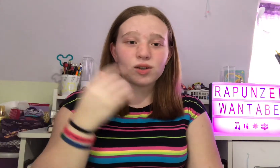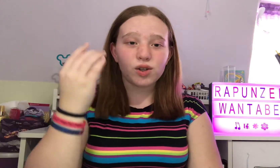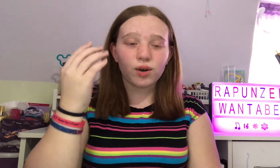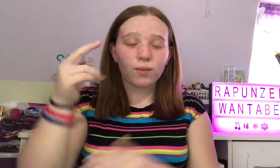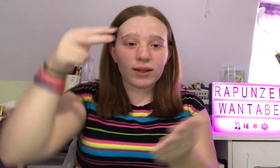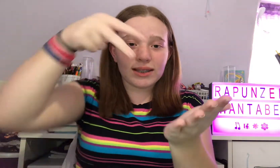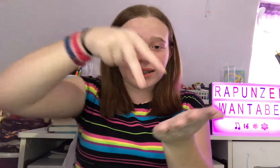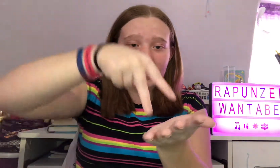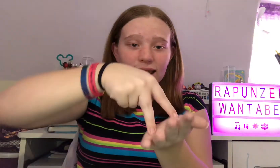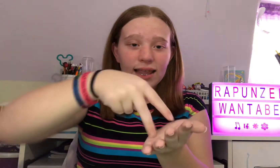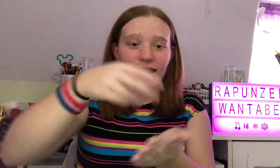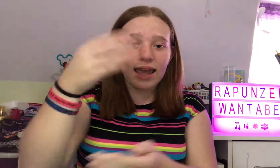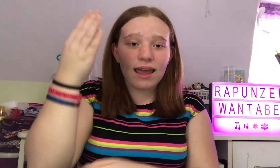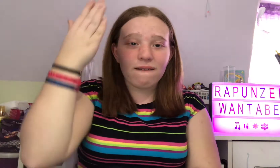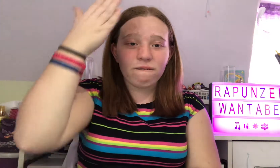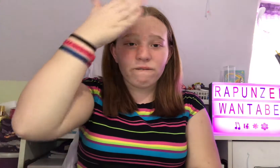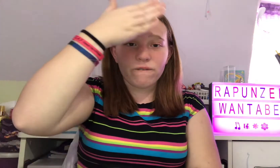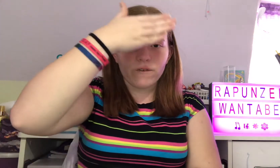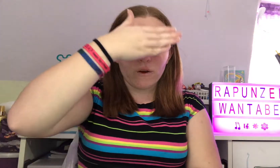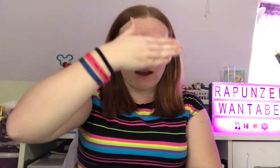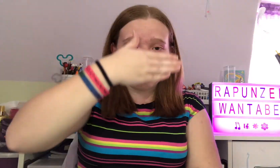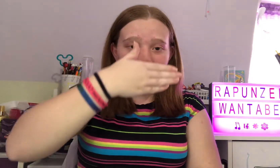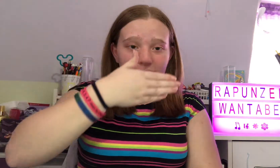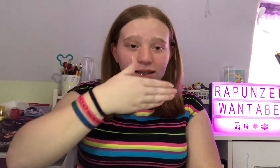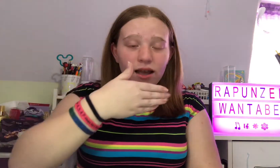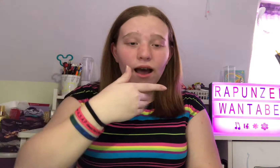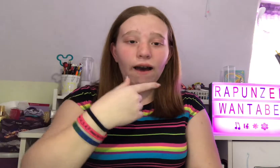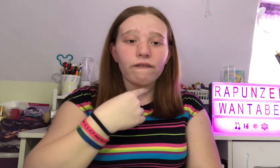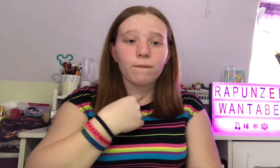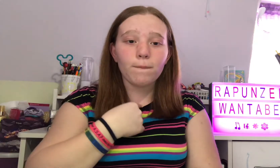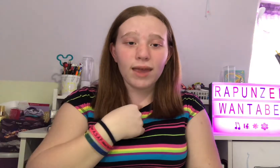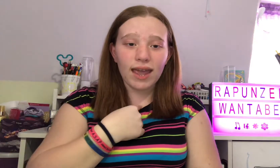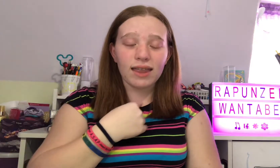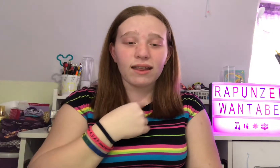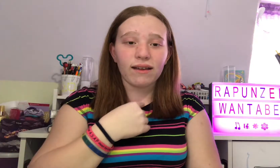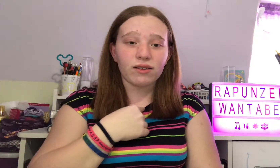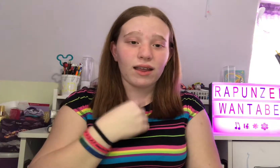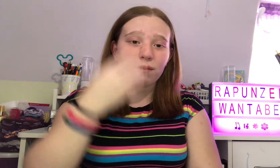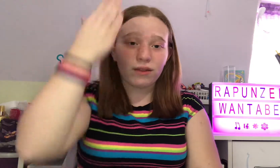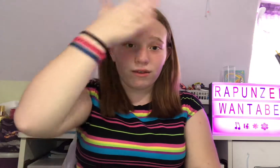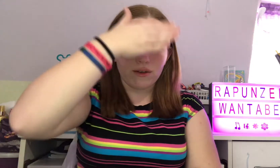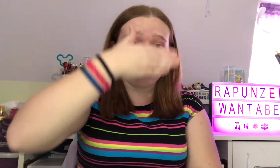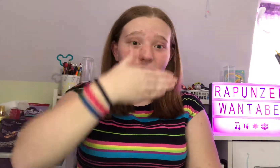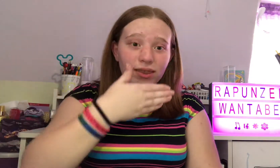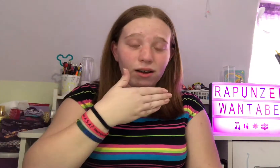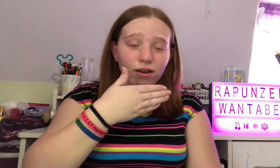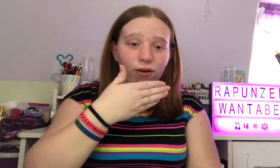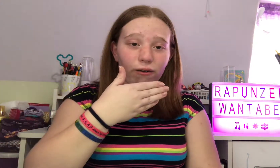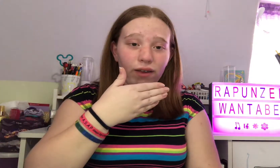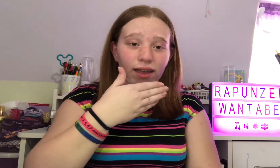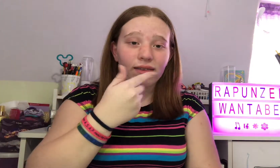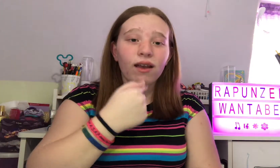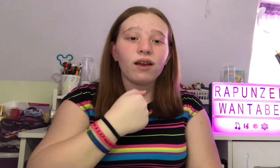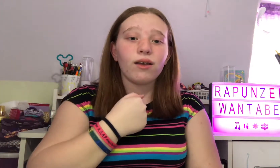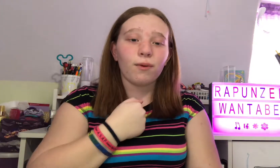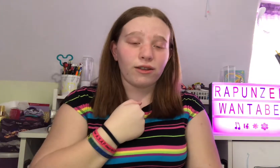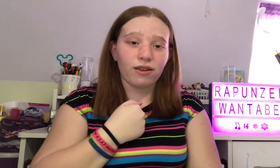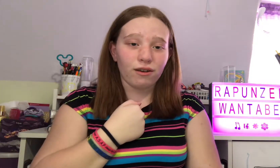So what's standing in front of me? And then after that, once you're done with your whole face, you point to